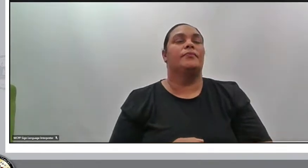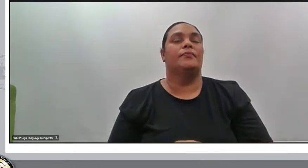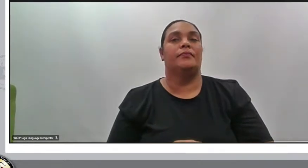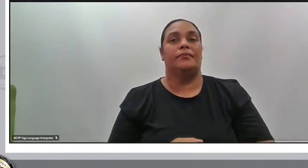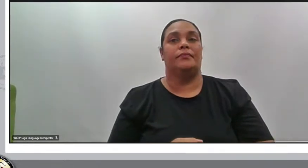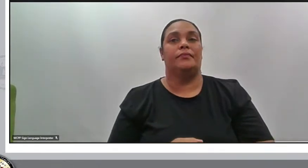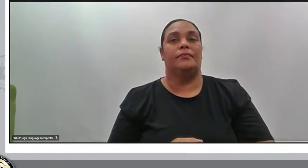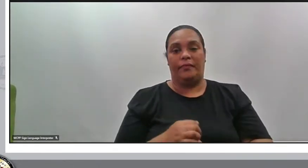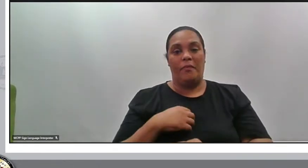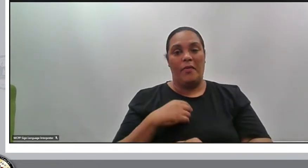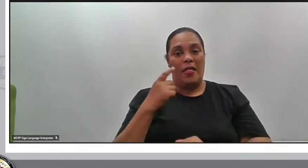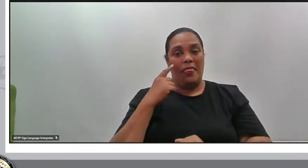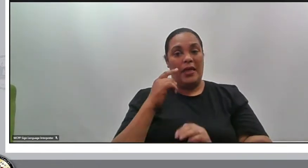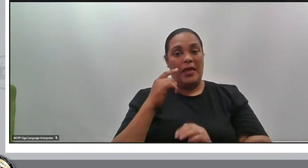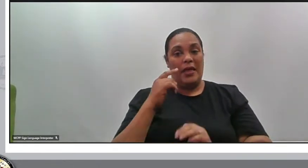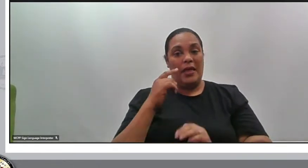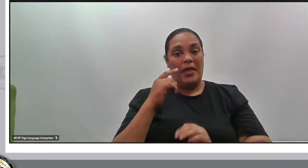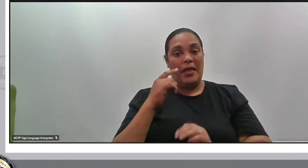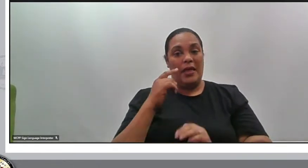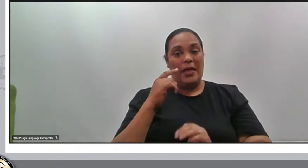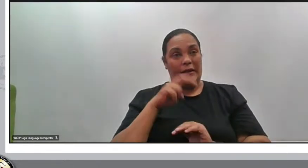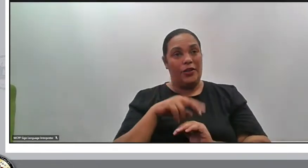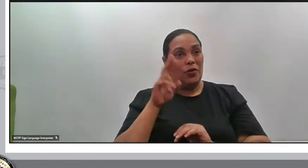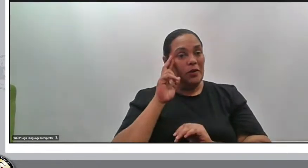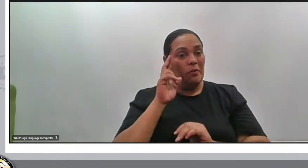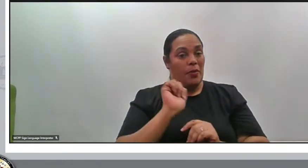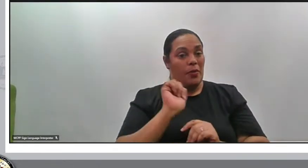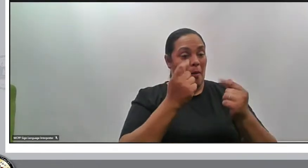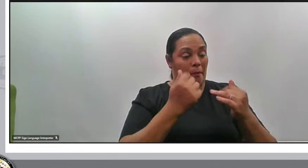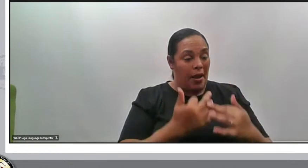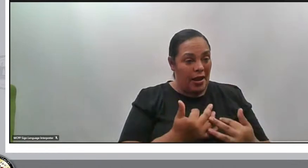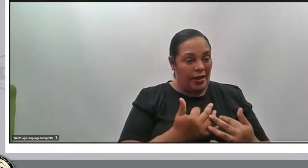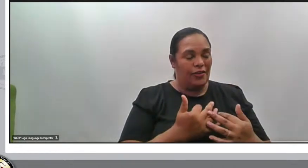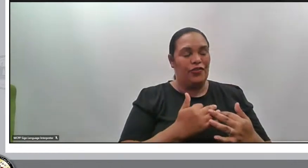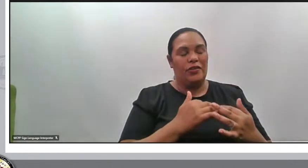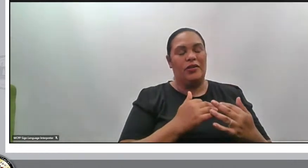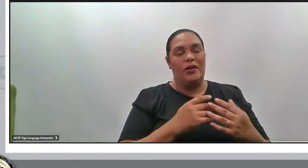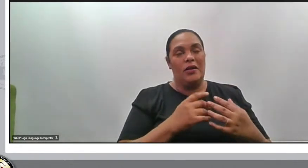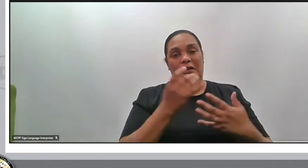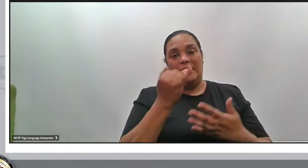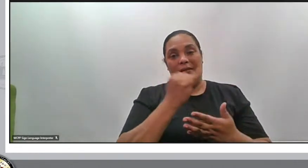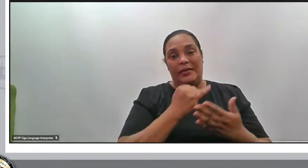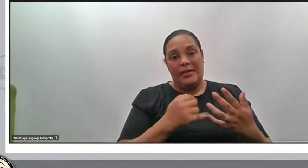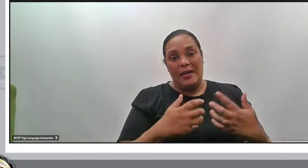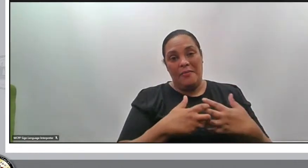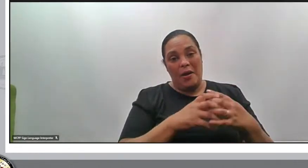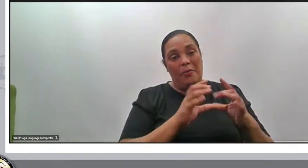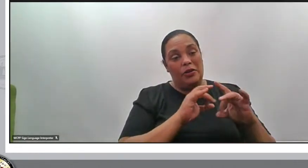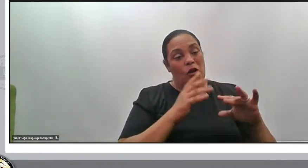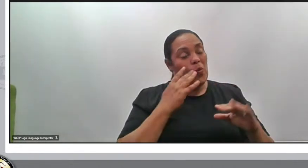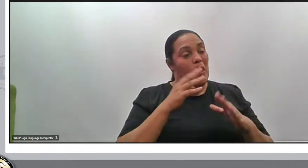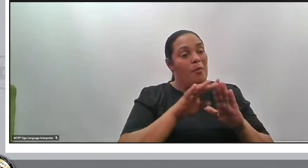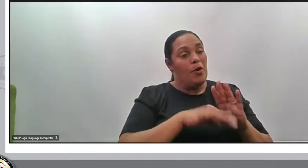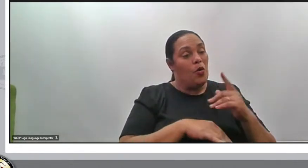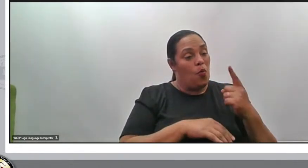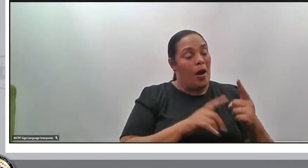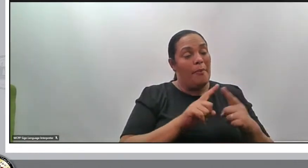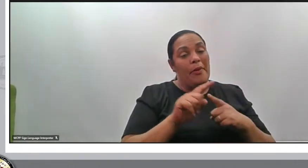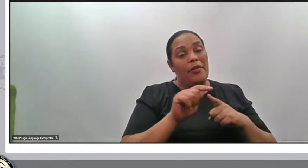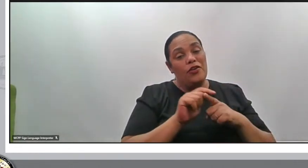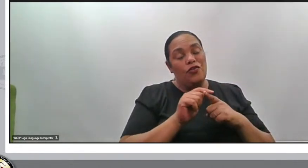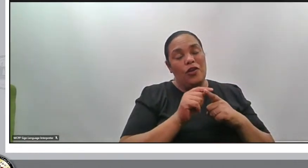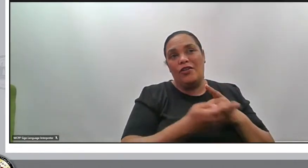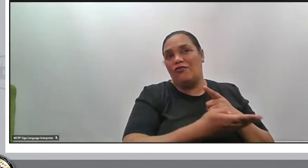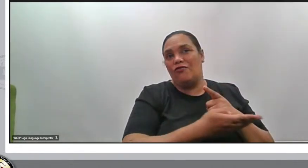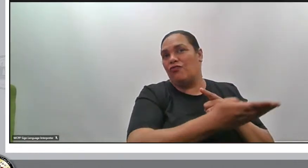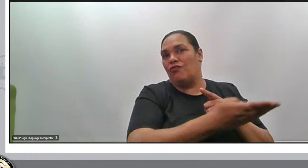think what is important for us to remember is that the budget resides in Program 1, but the training is provided across the